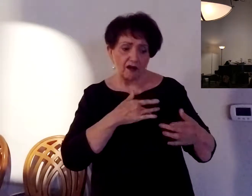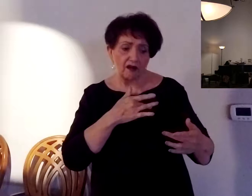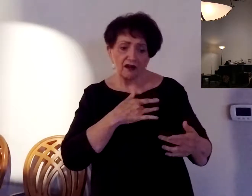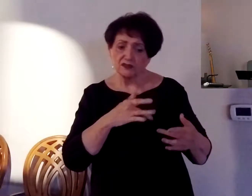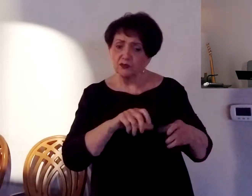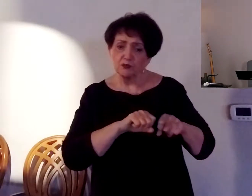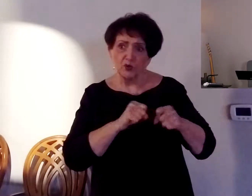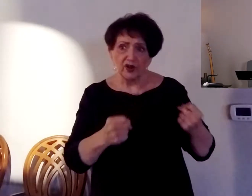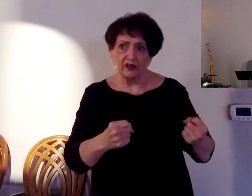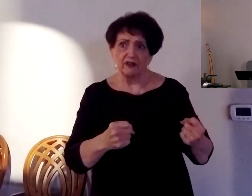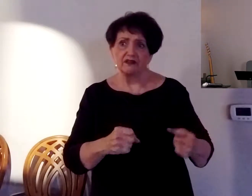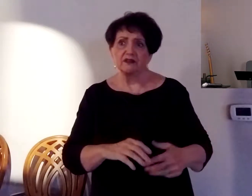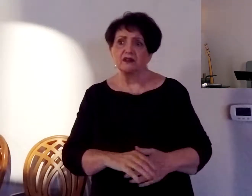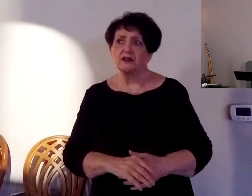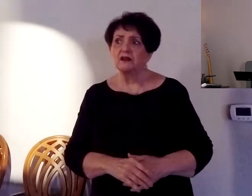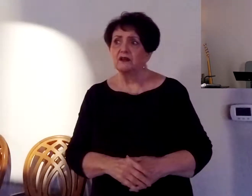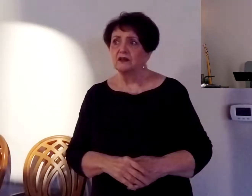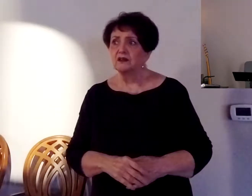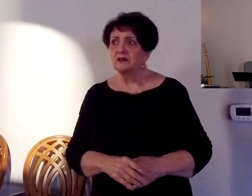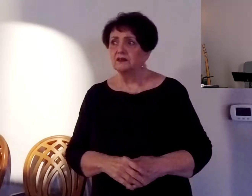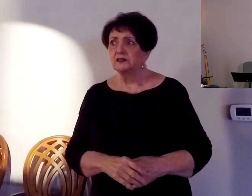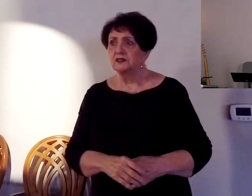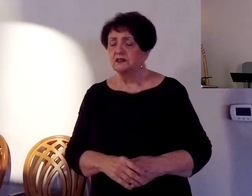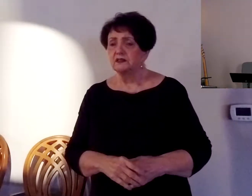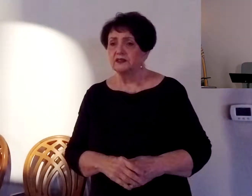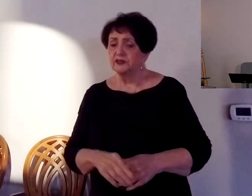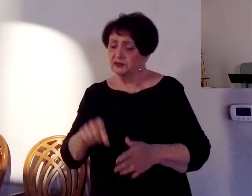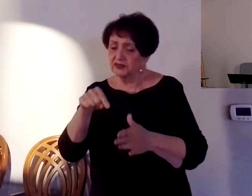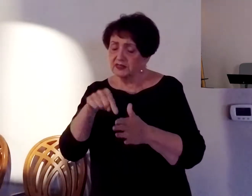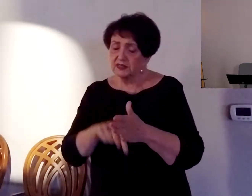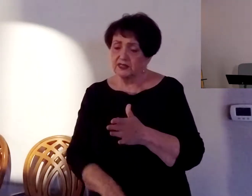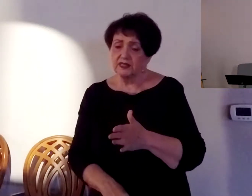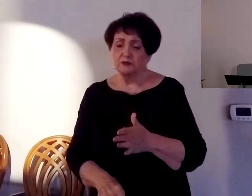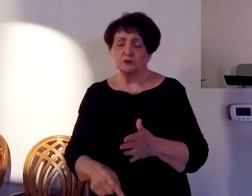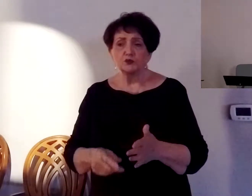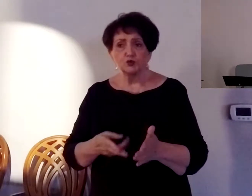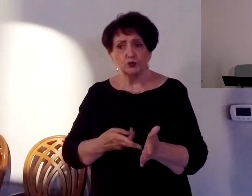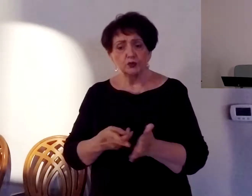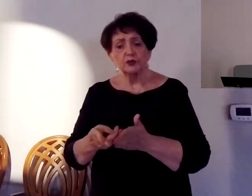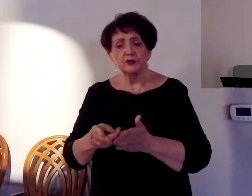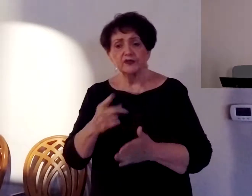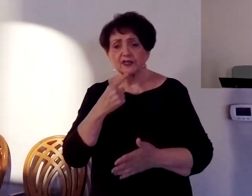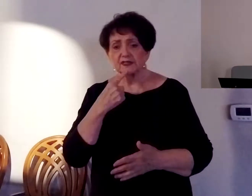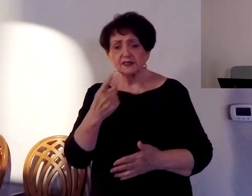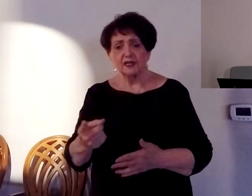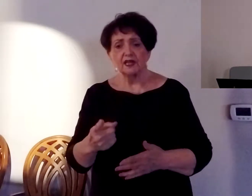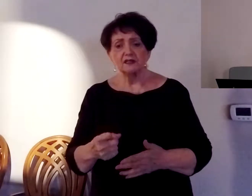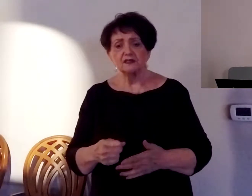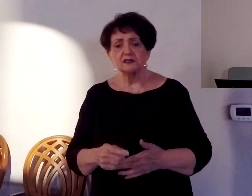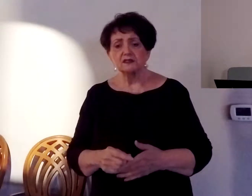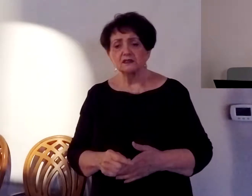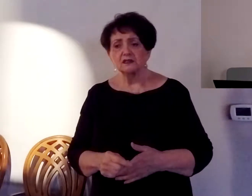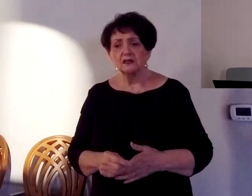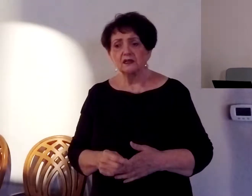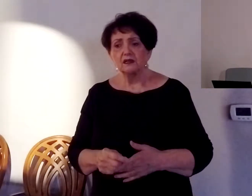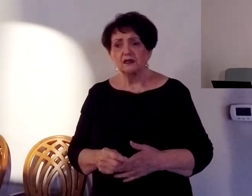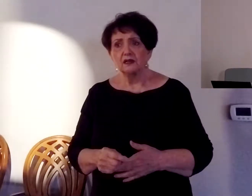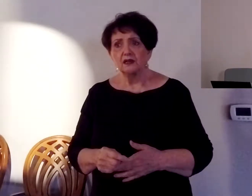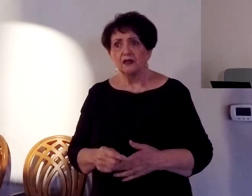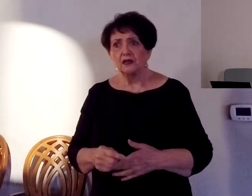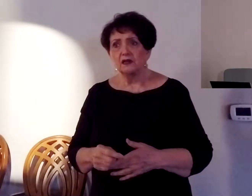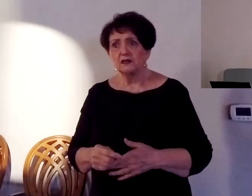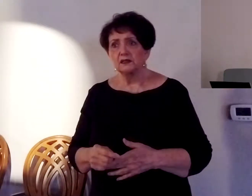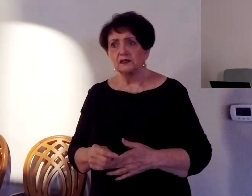And there is a deep and profound truth that says fanaticism and hatred and violence are not